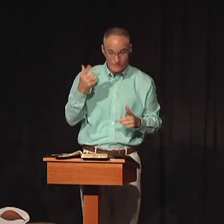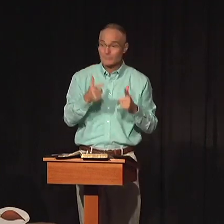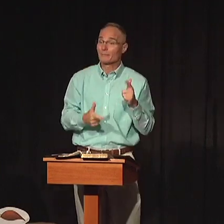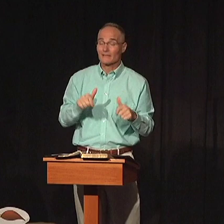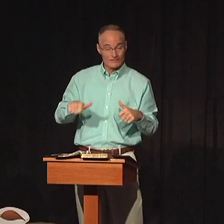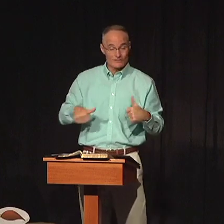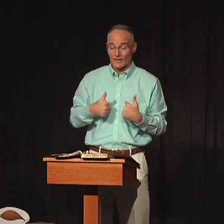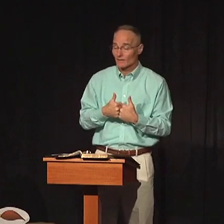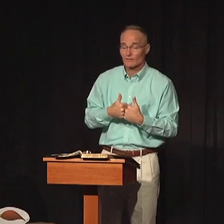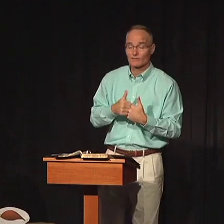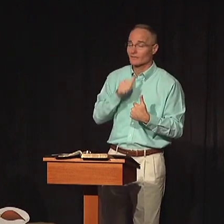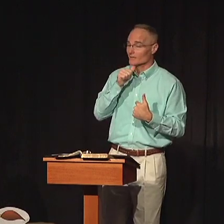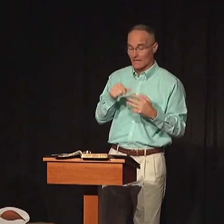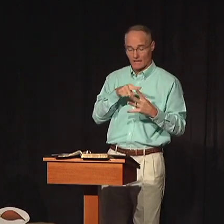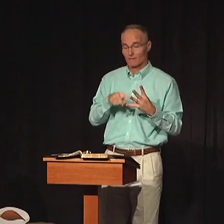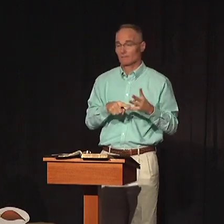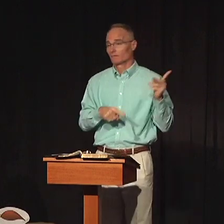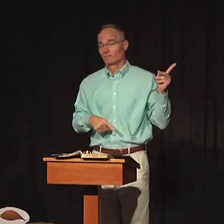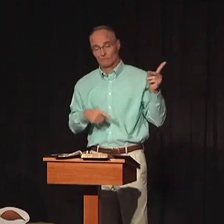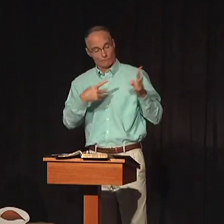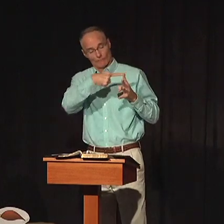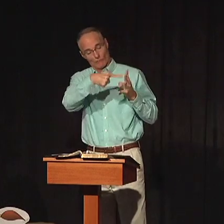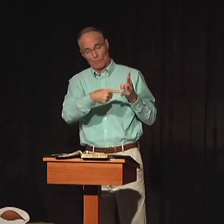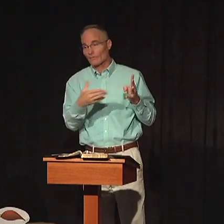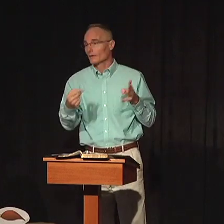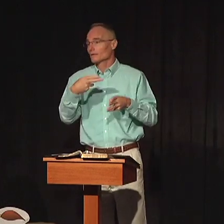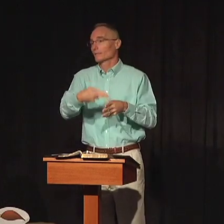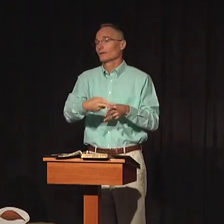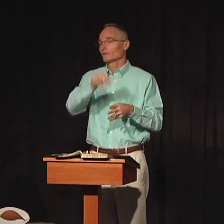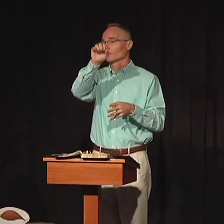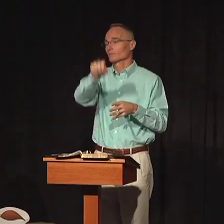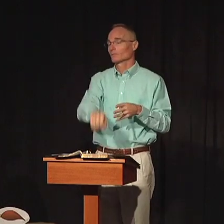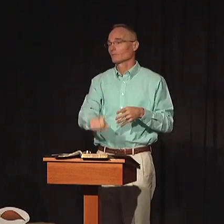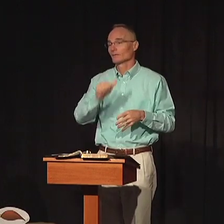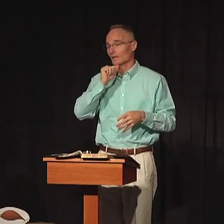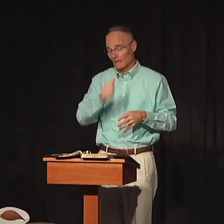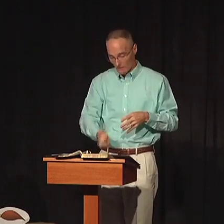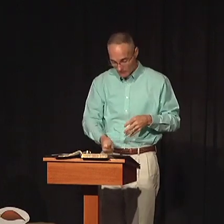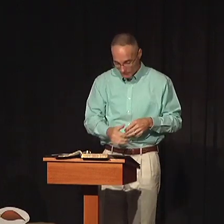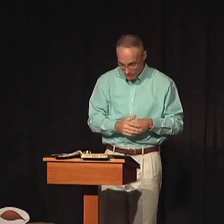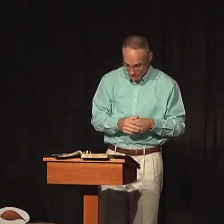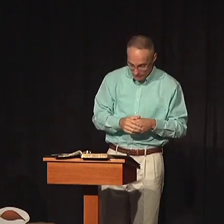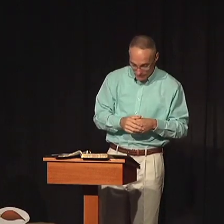you will come to realize the biggest challenge is not the four things that we've mentioned this morning. It's not them.